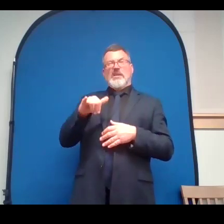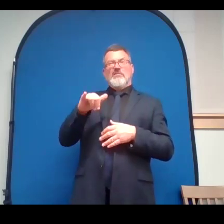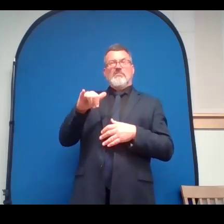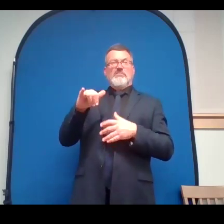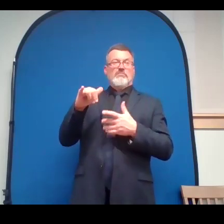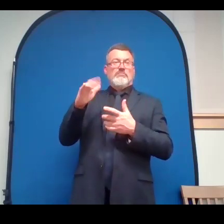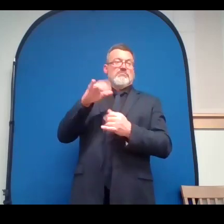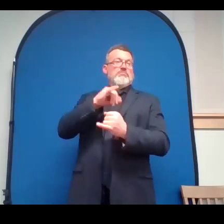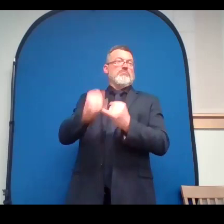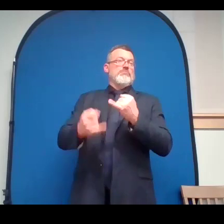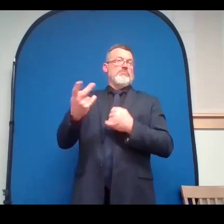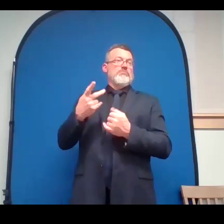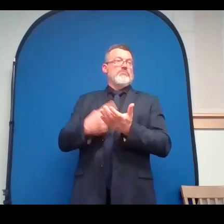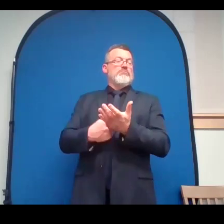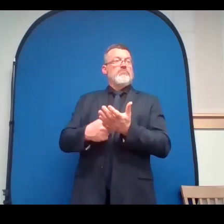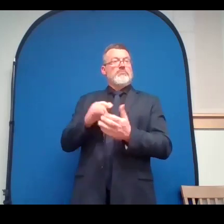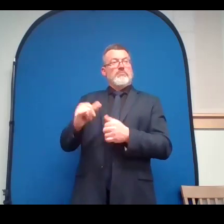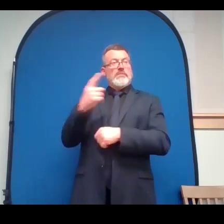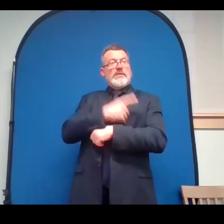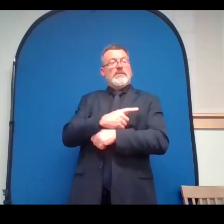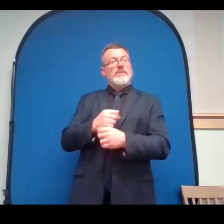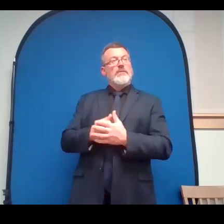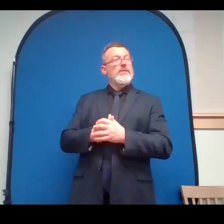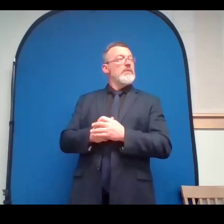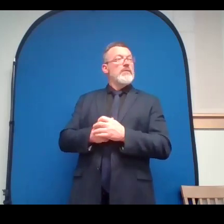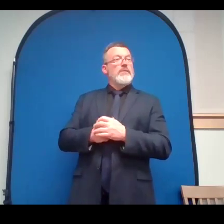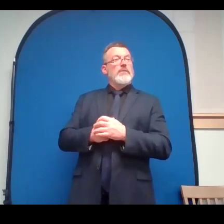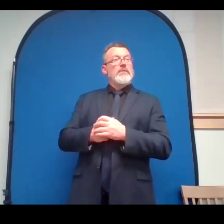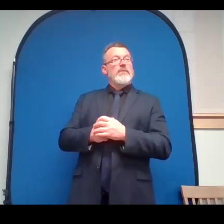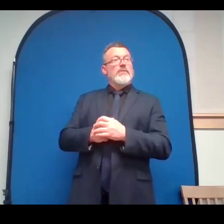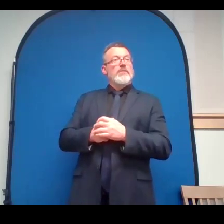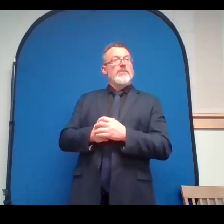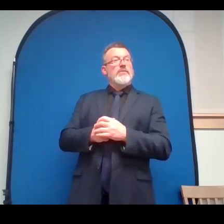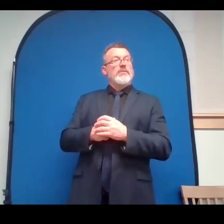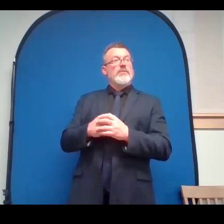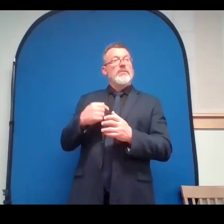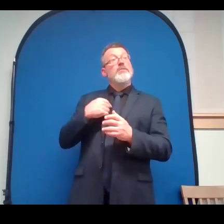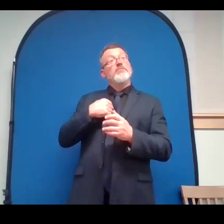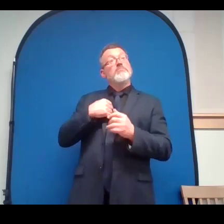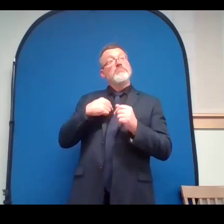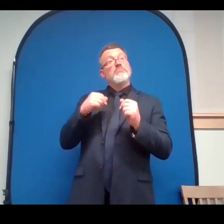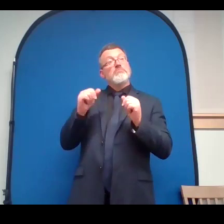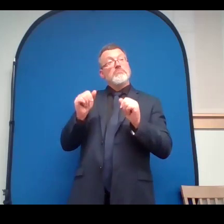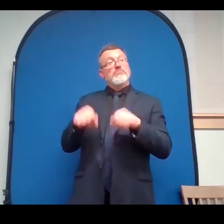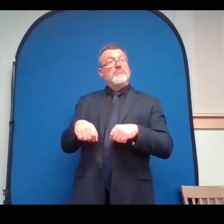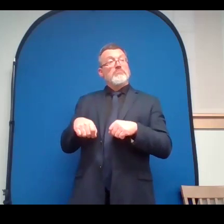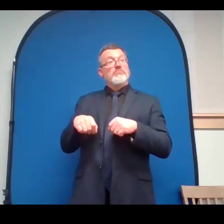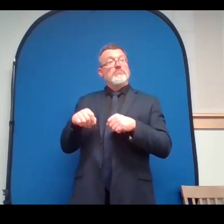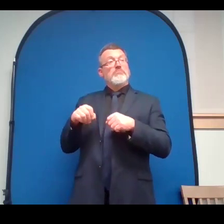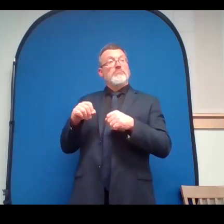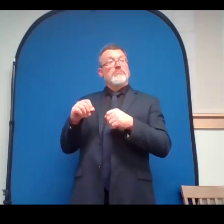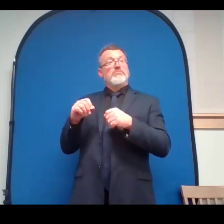sergeant reach out to him and provide some information regarding his what's required, because